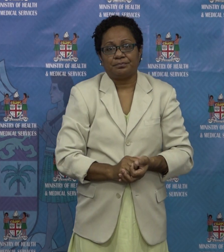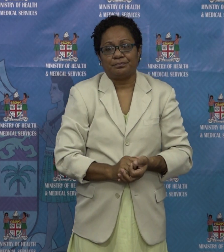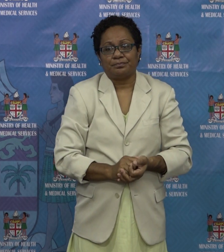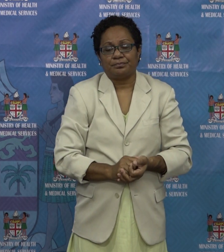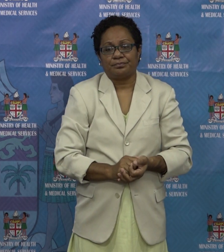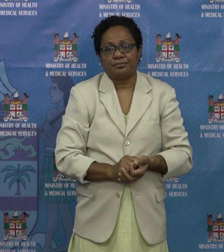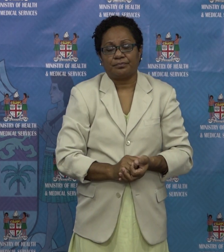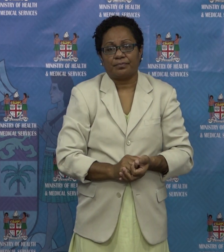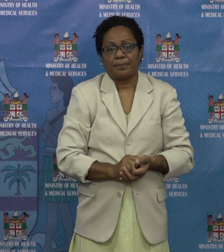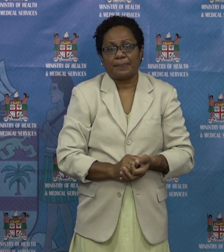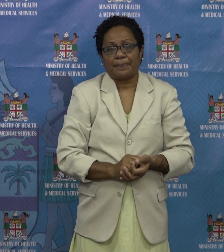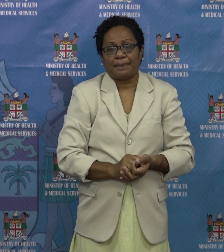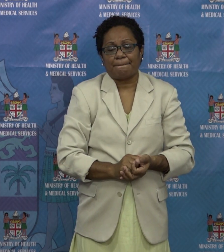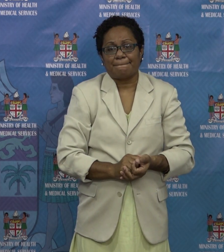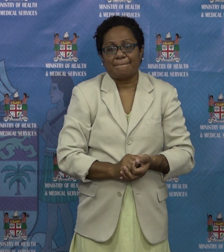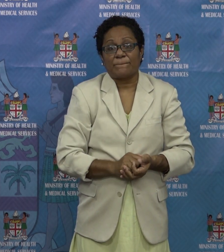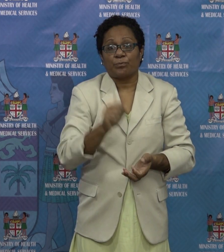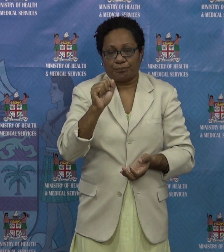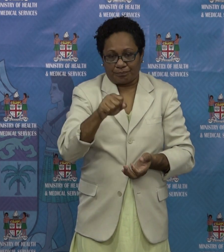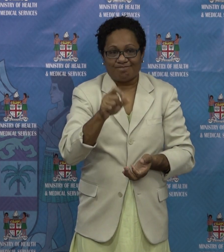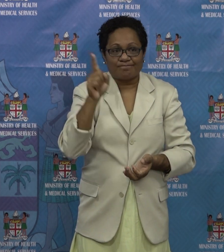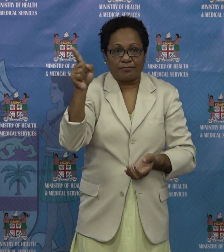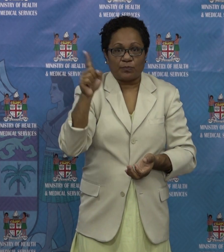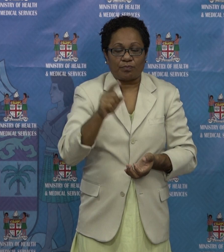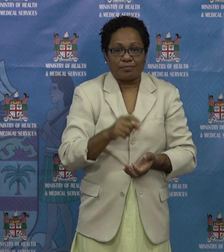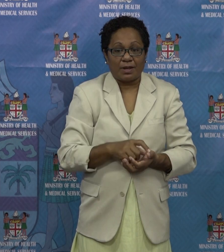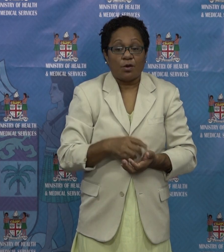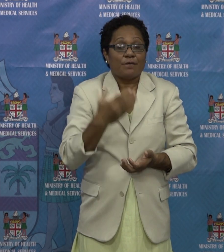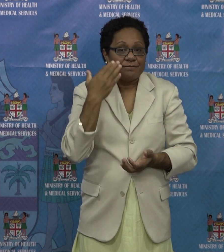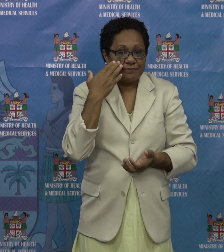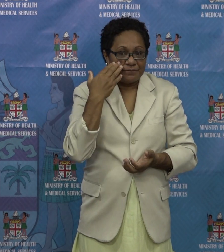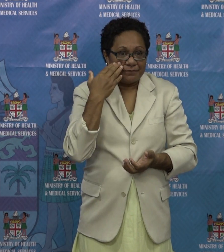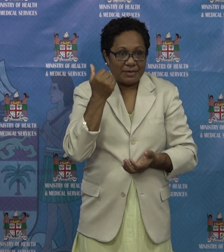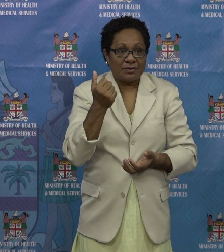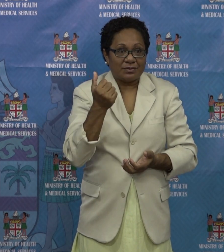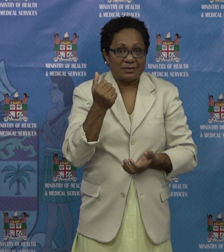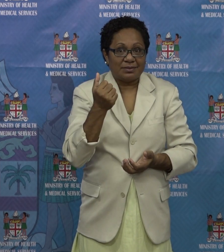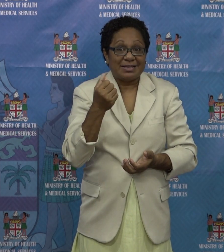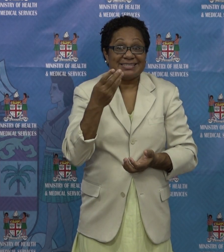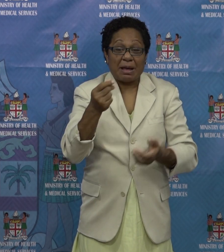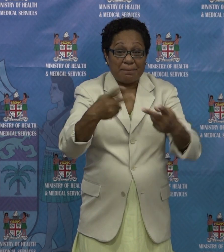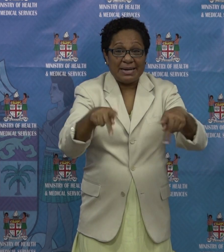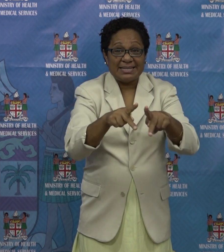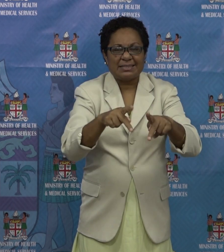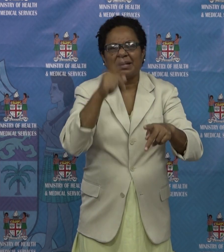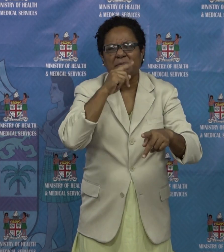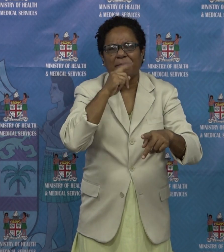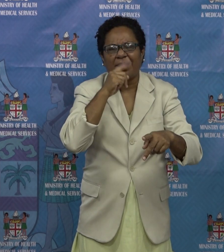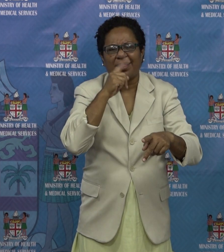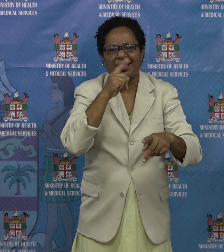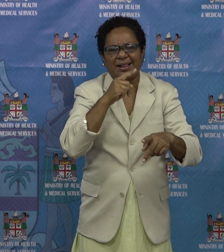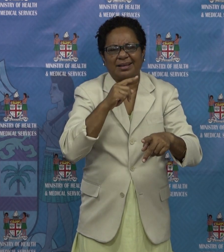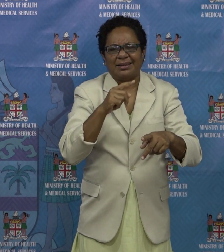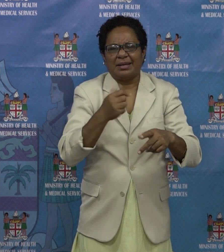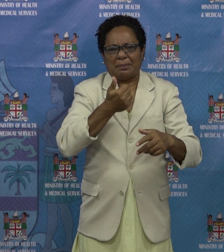police. There are what we call red zones that we have identified based on behavior. And those are the